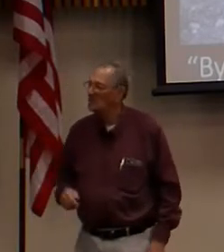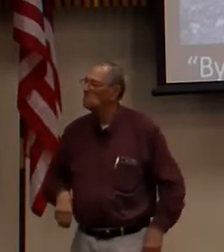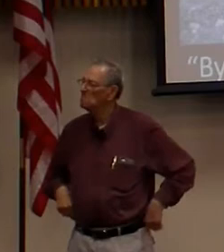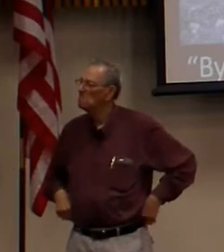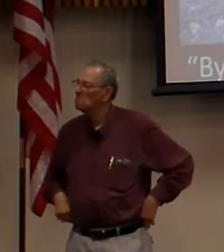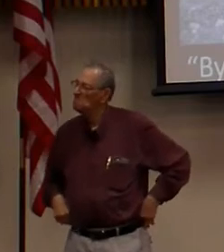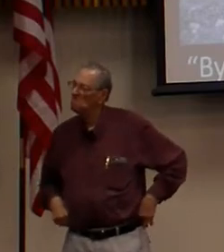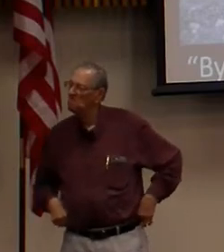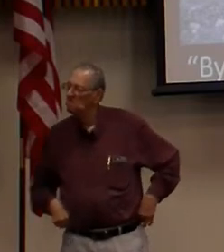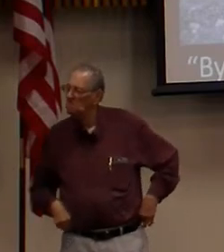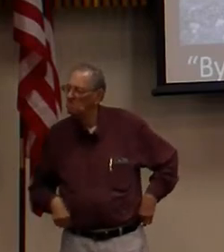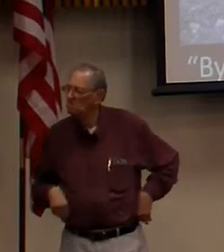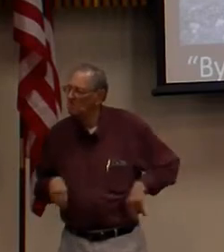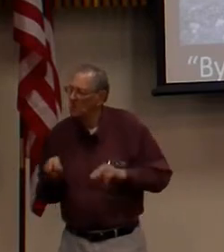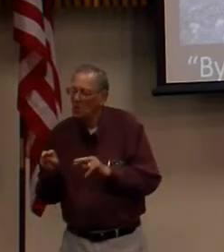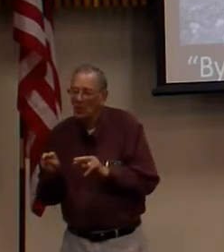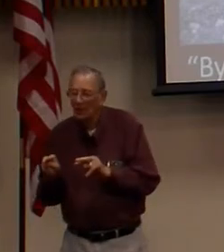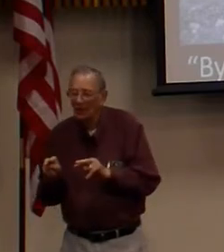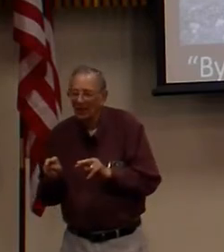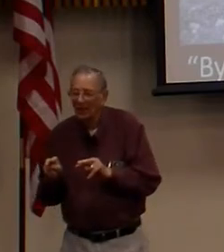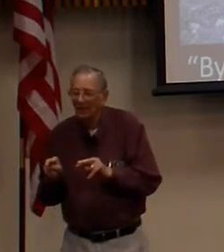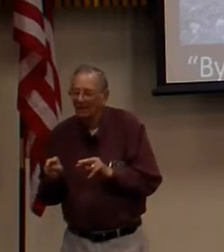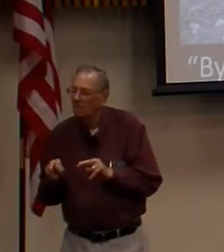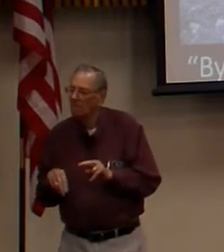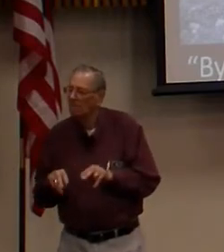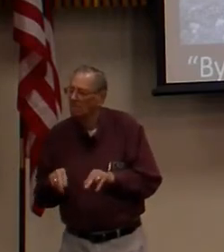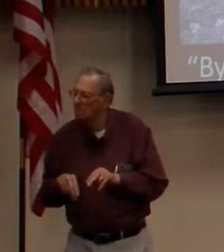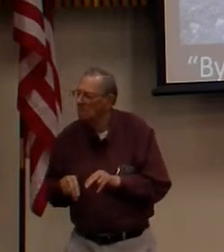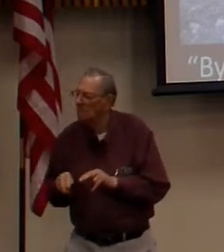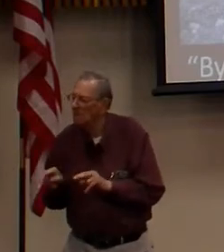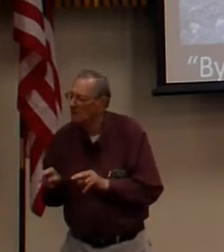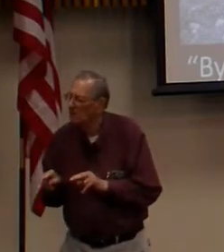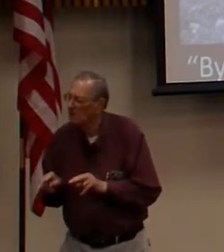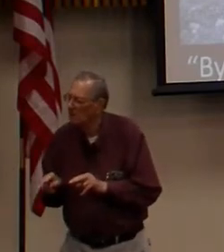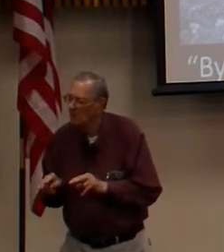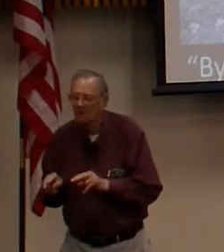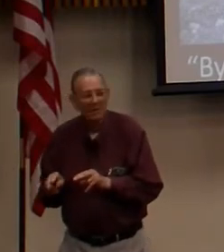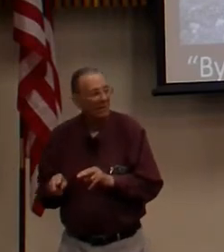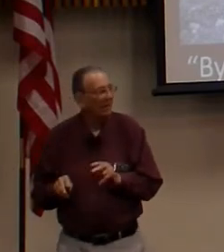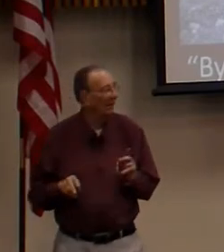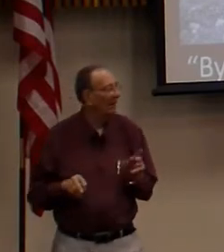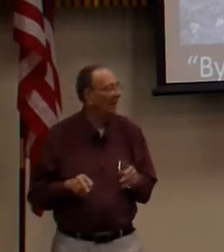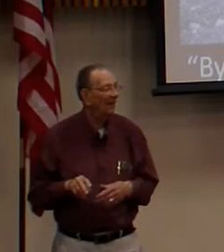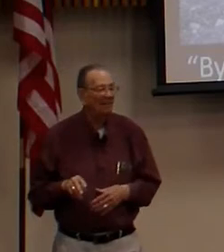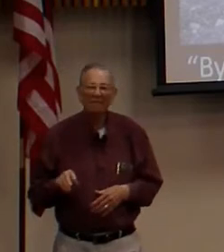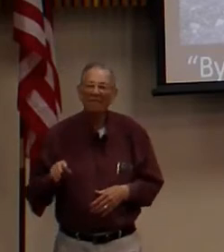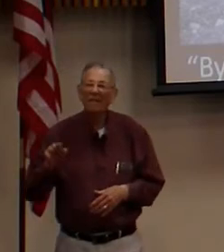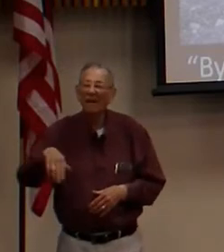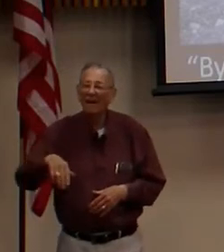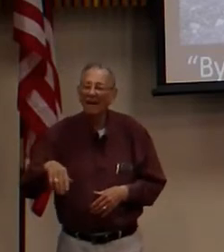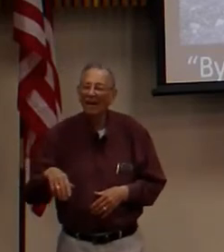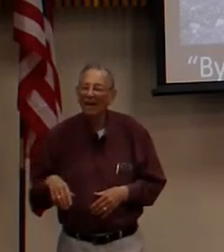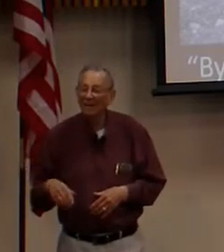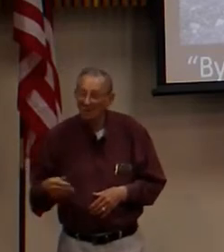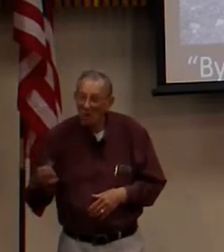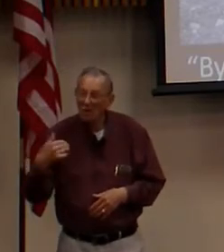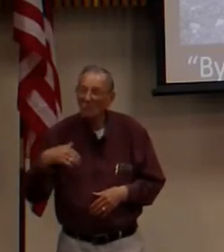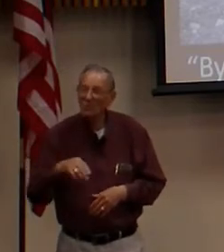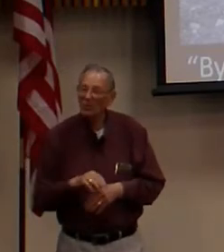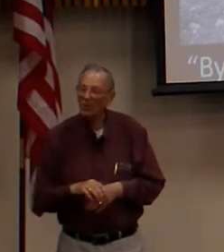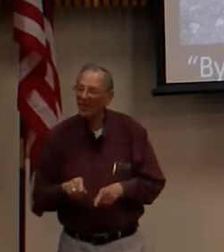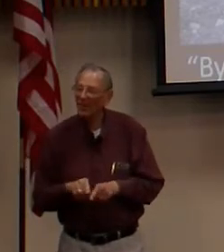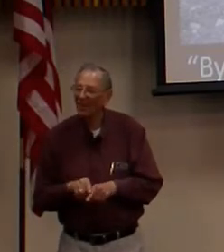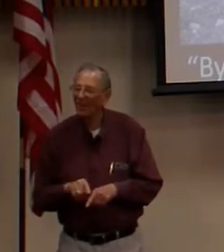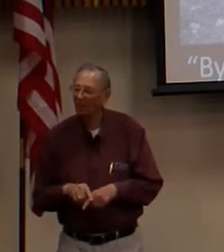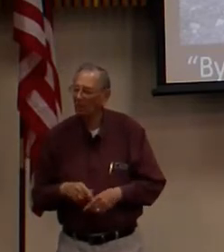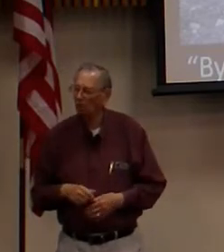of kept looking at me, you know, and then she would walk, and then she motioned once like this to, like, you want to come to church type of thing,